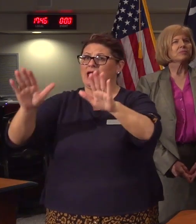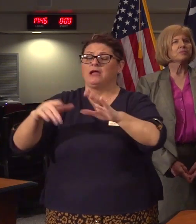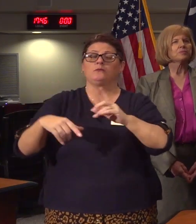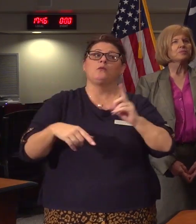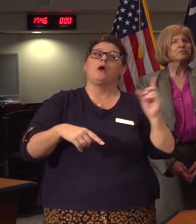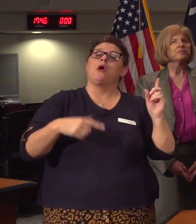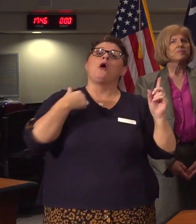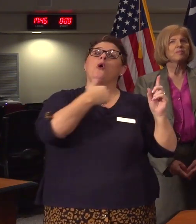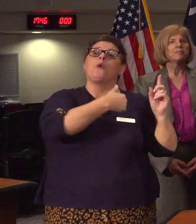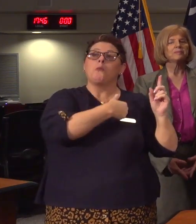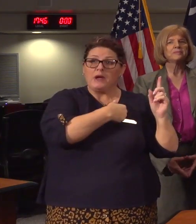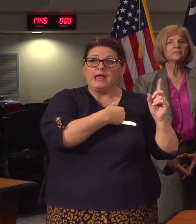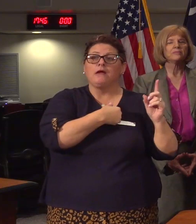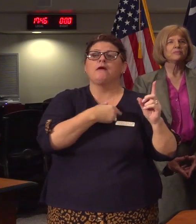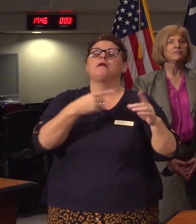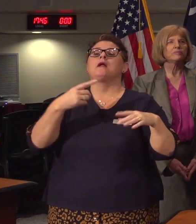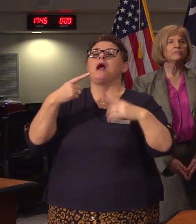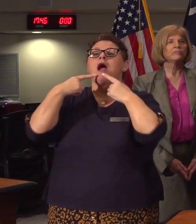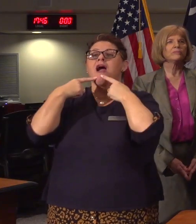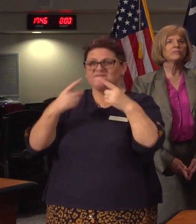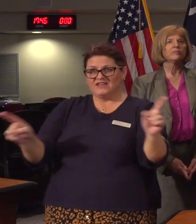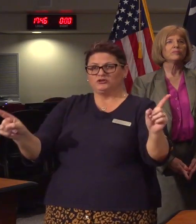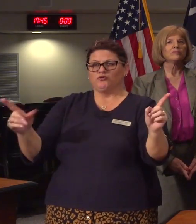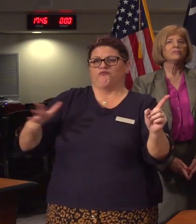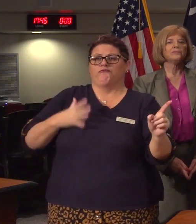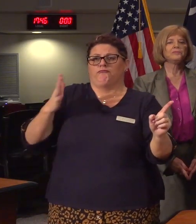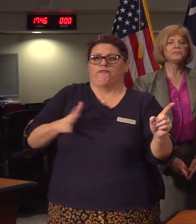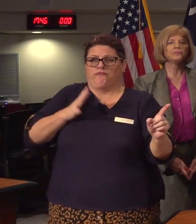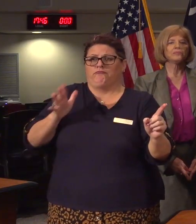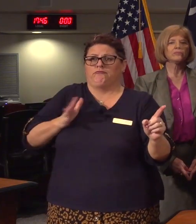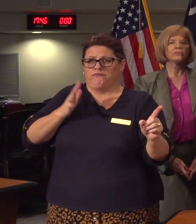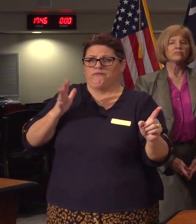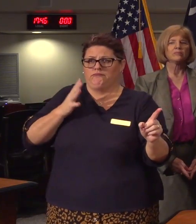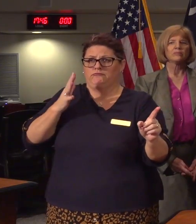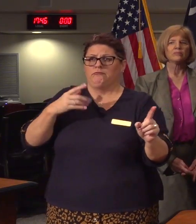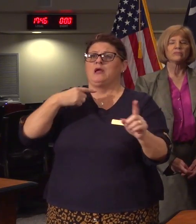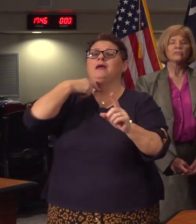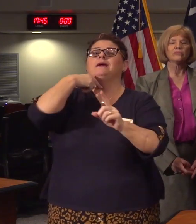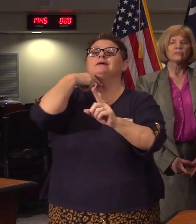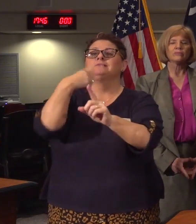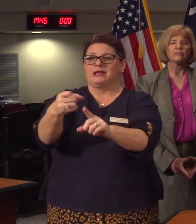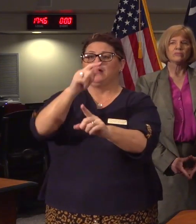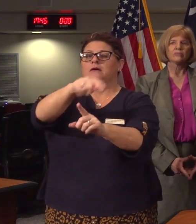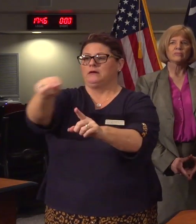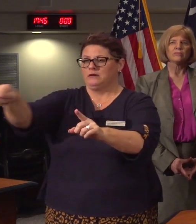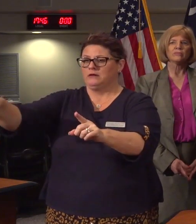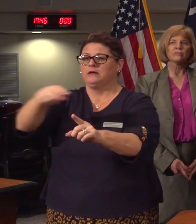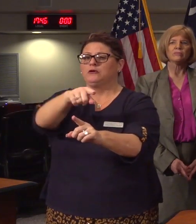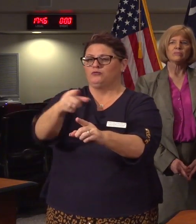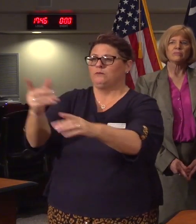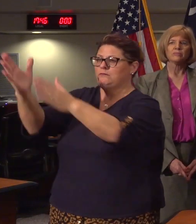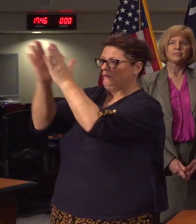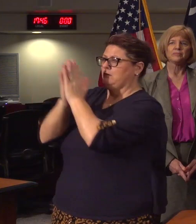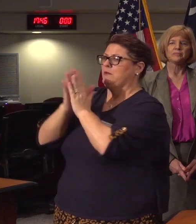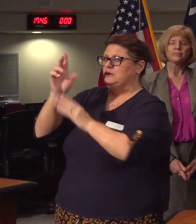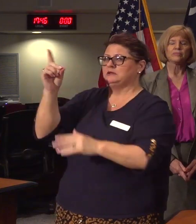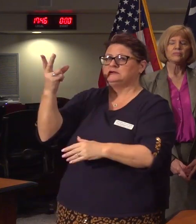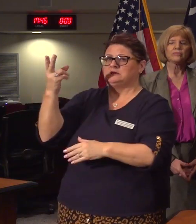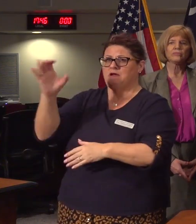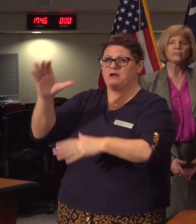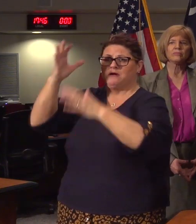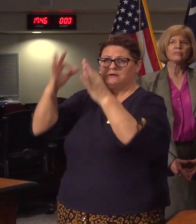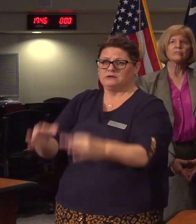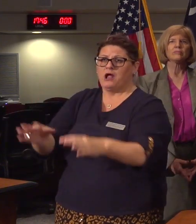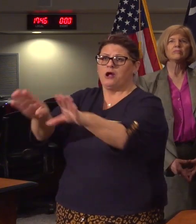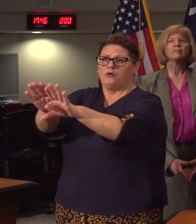official, that is what we want them to do, is to consult with the professionals at DHEC as they make those